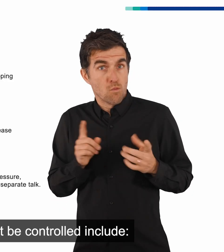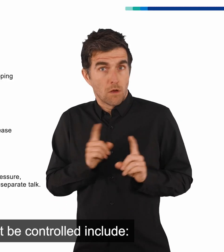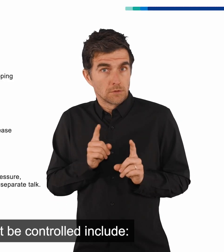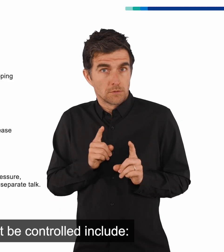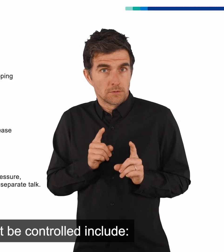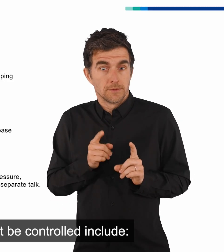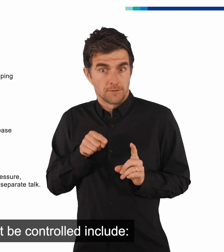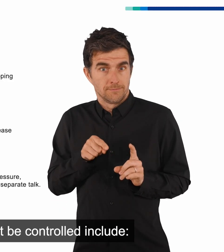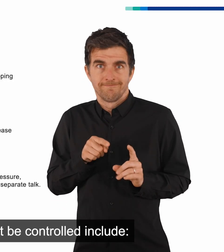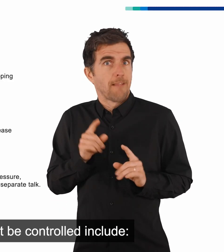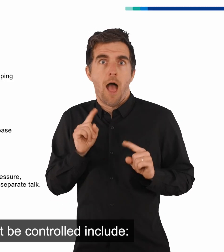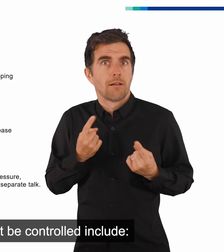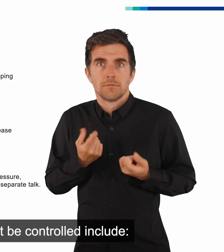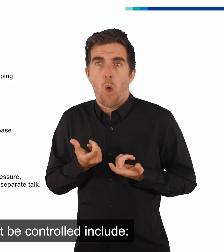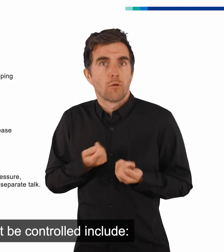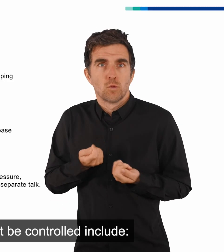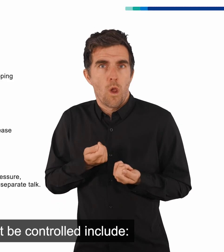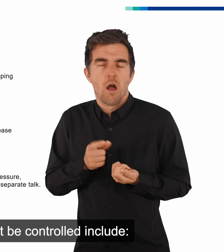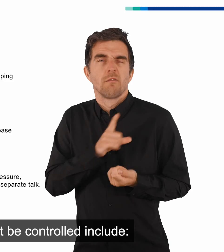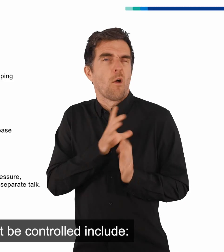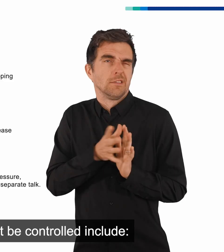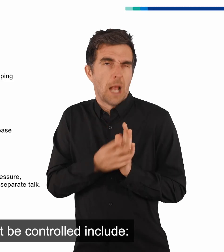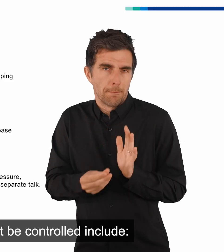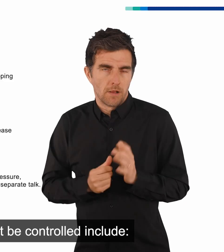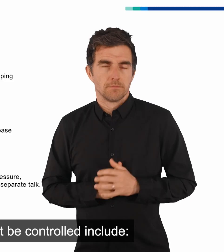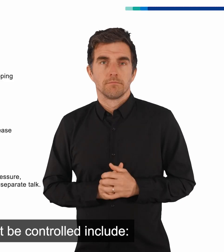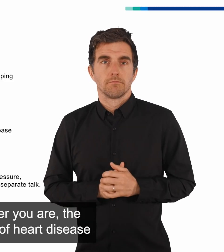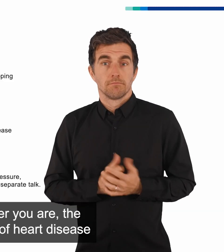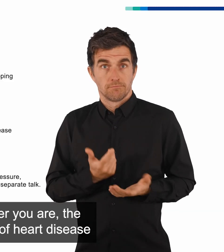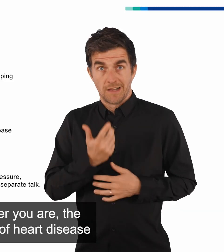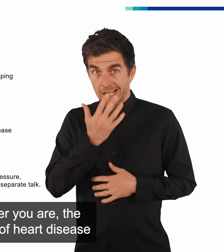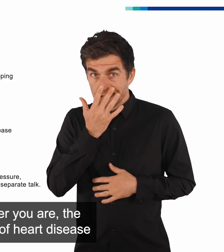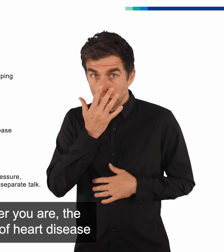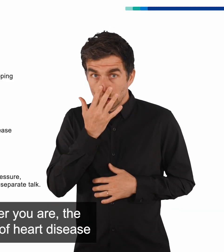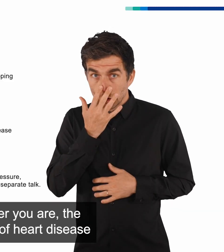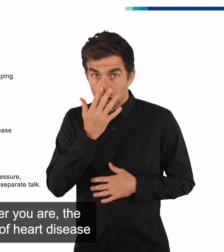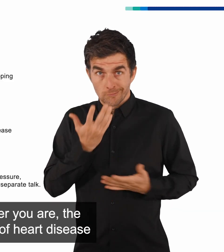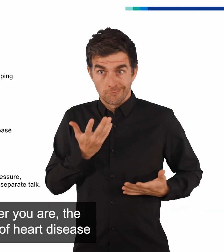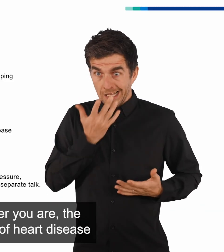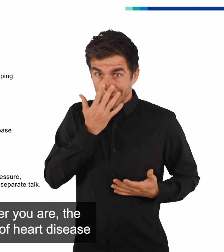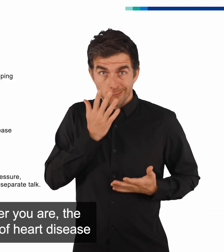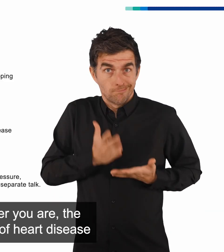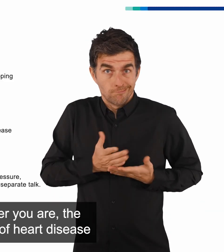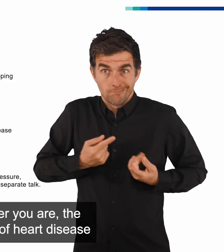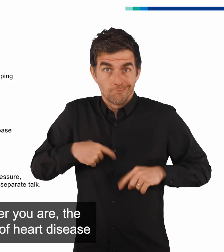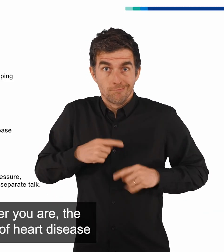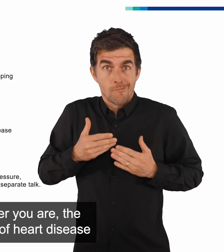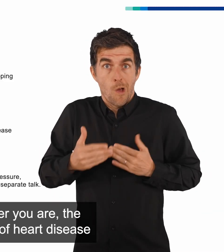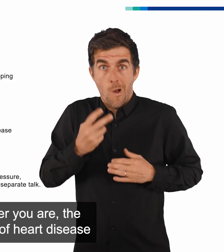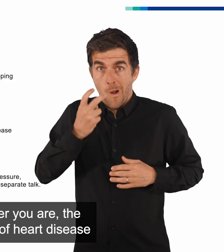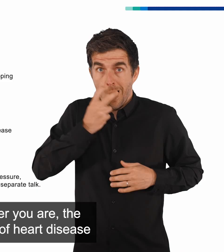Family history. If your close family members had heart disease early in life, you are more likely to develop it too.